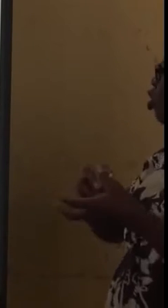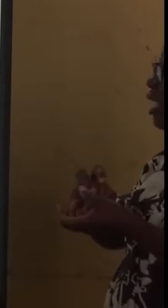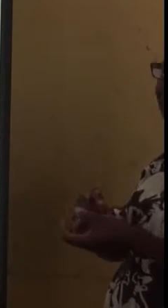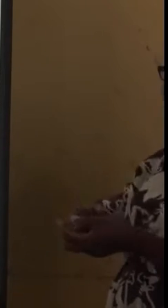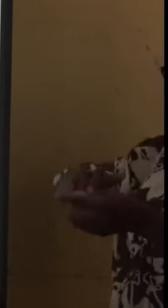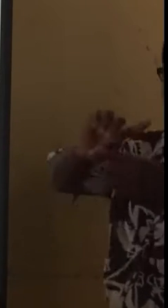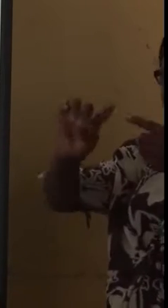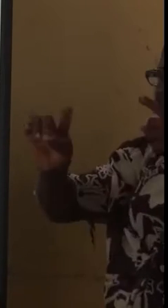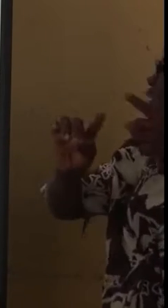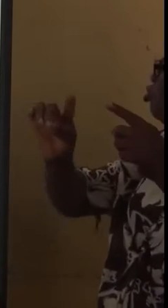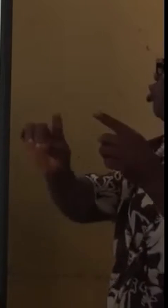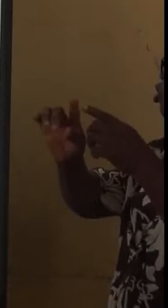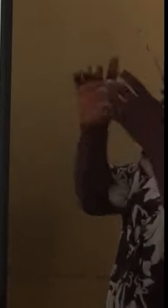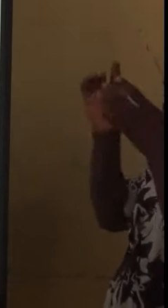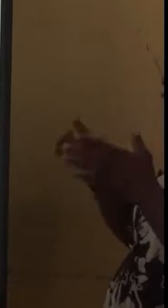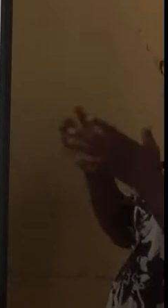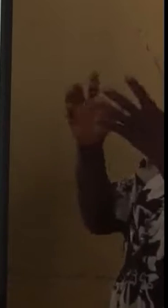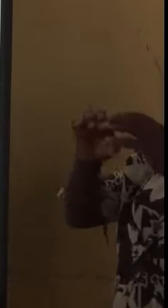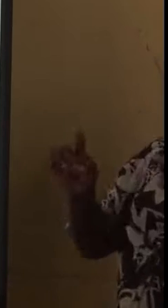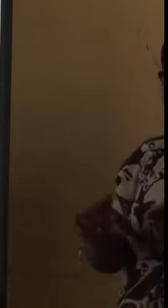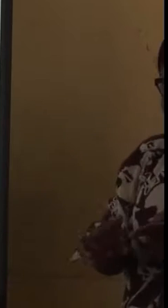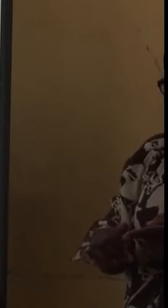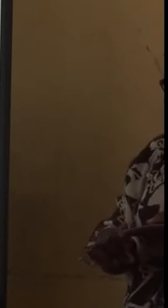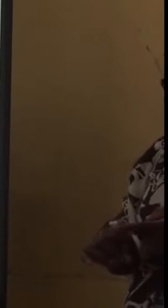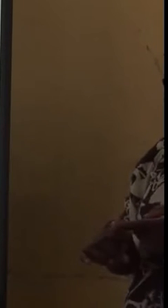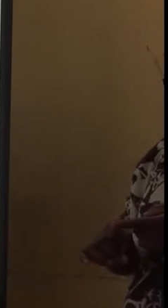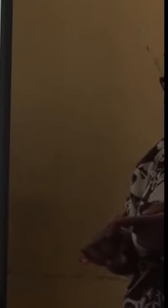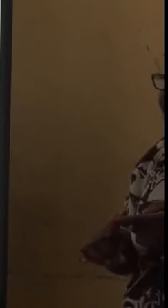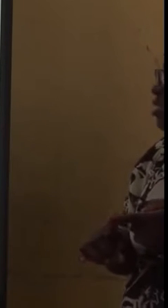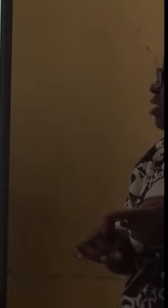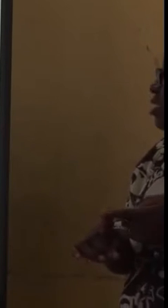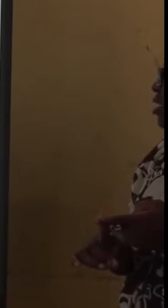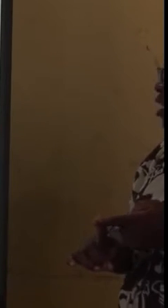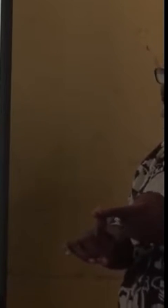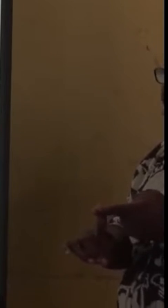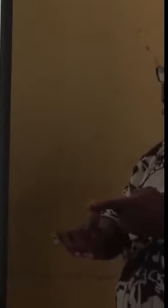for joining electrical circuits together.